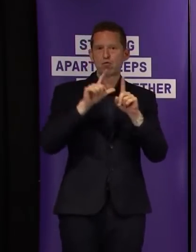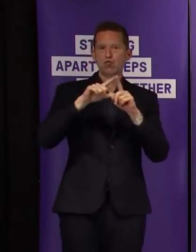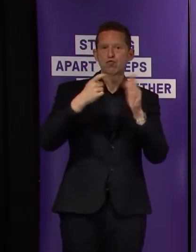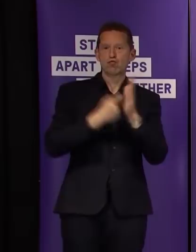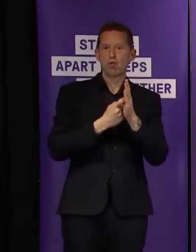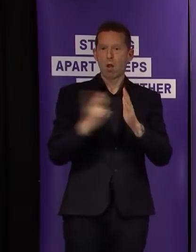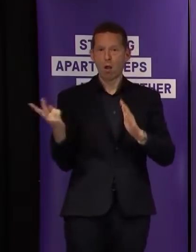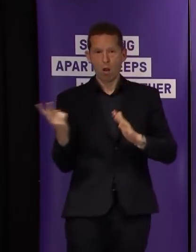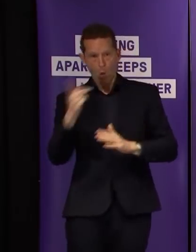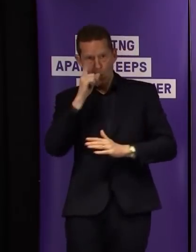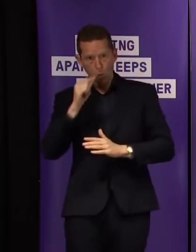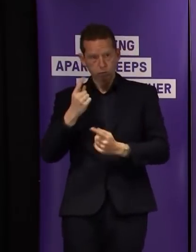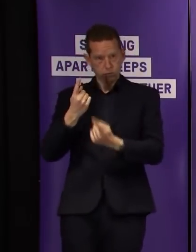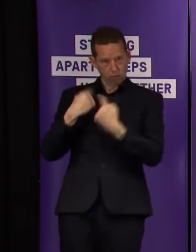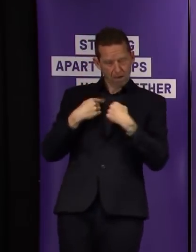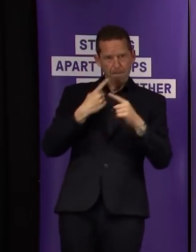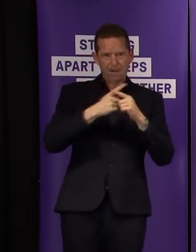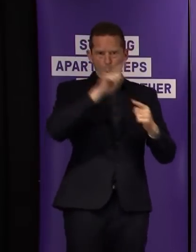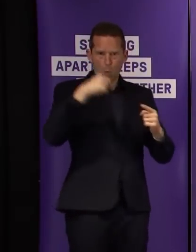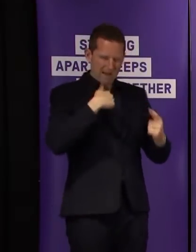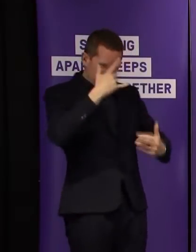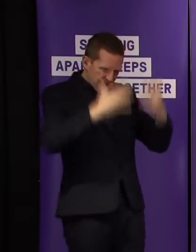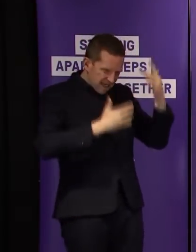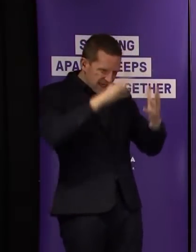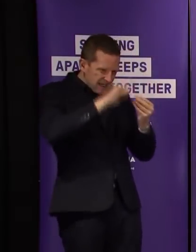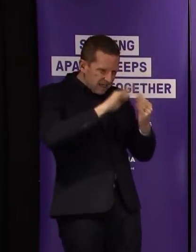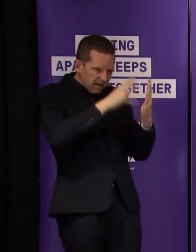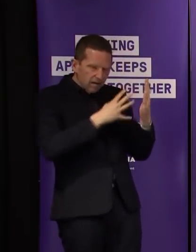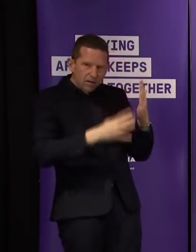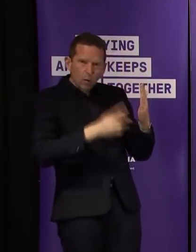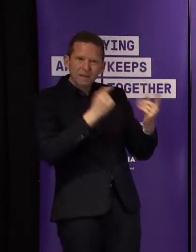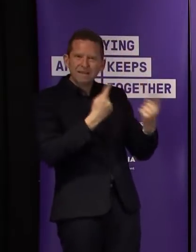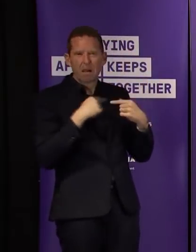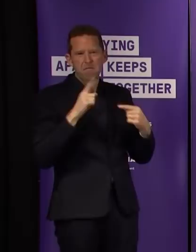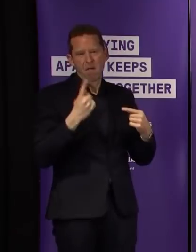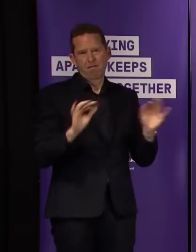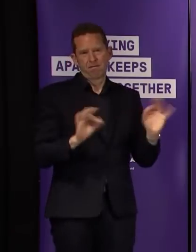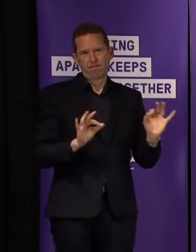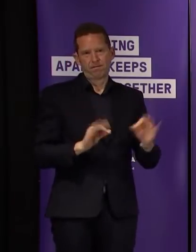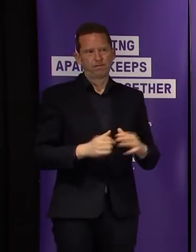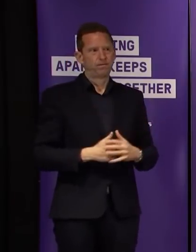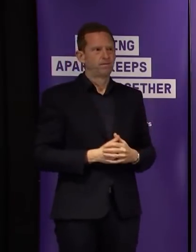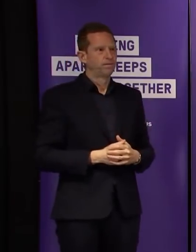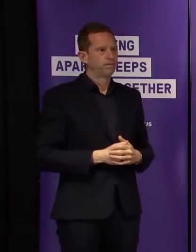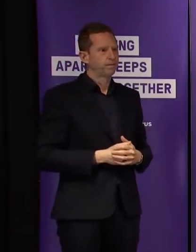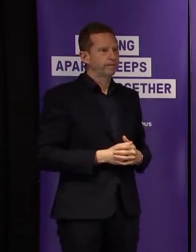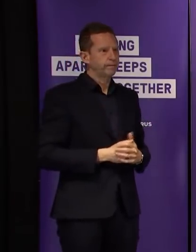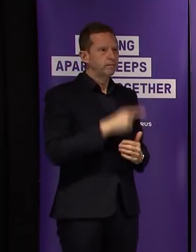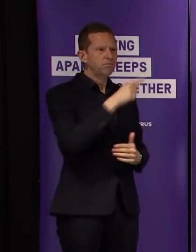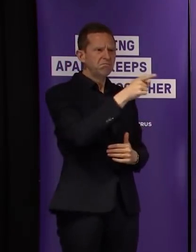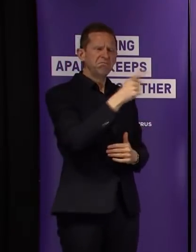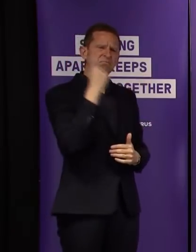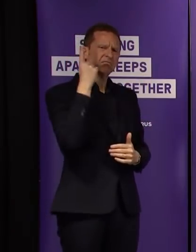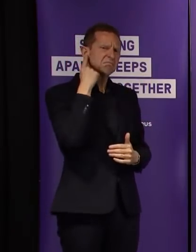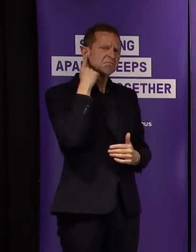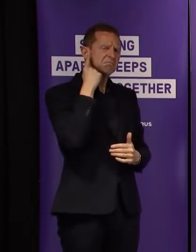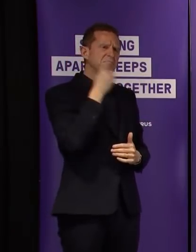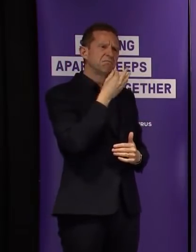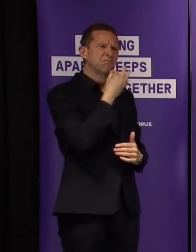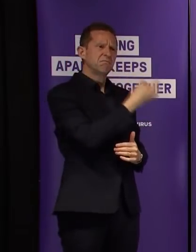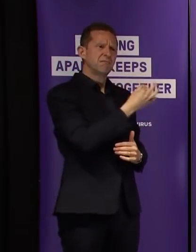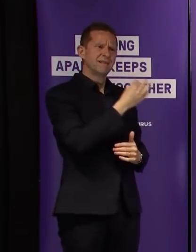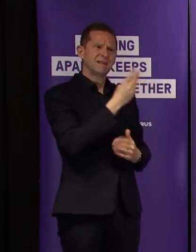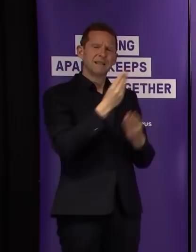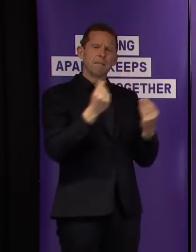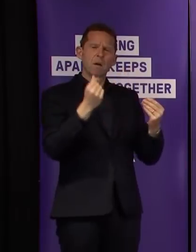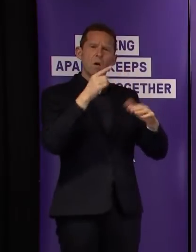do, and it's what the supercomputer would have said would work. How about infection controls in hospital? There's been reports of some cases, people going to hospital